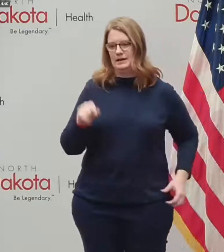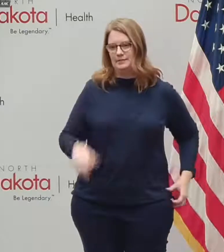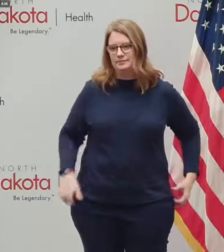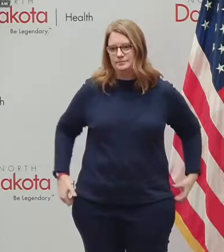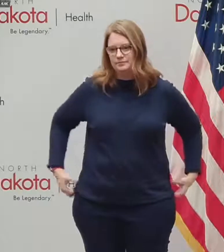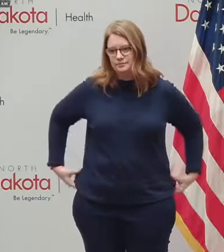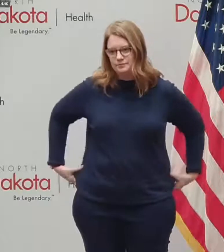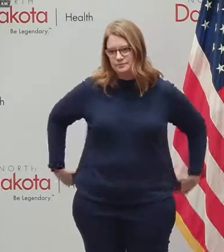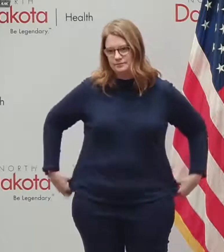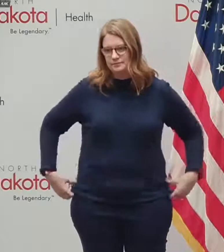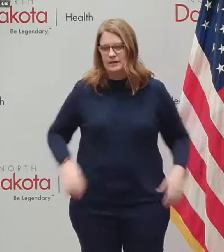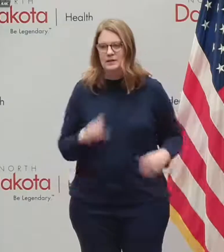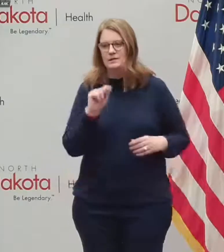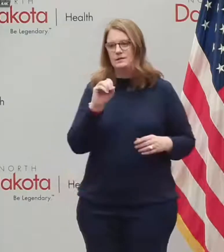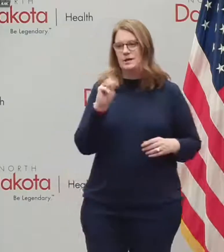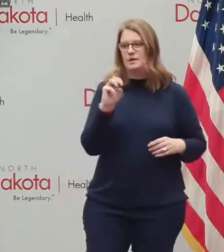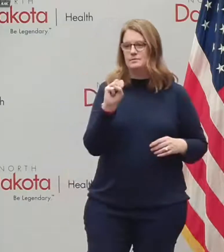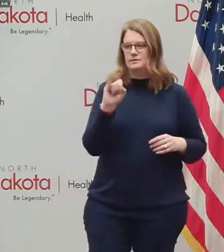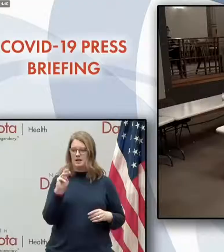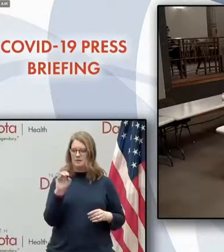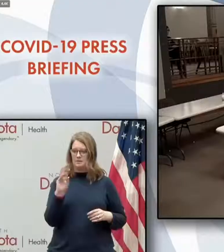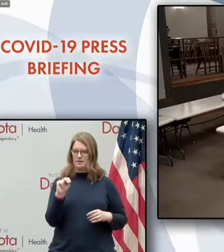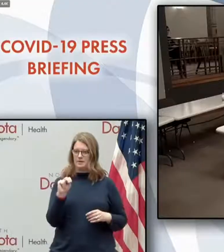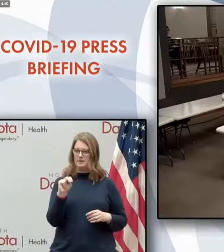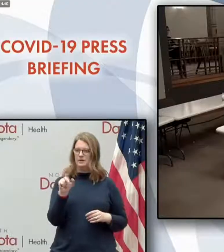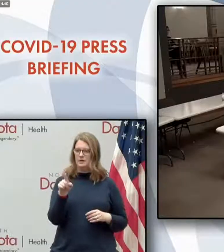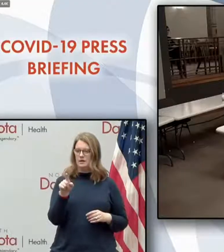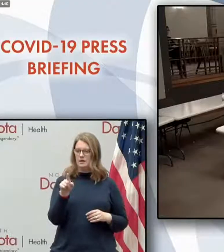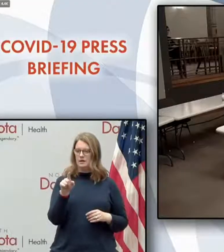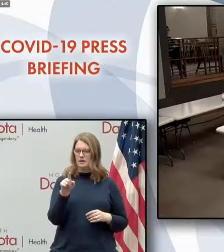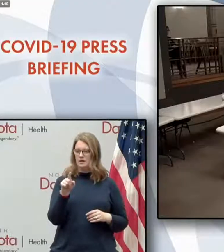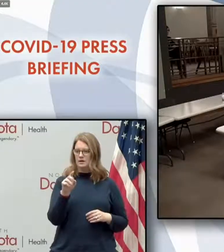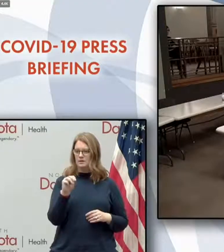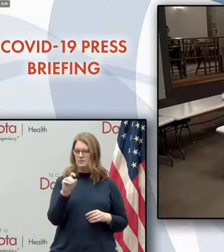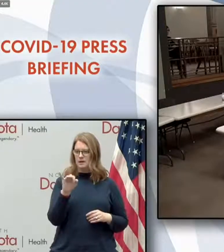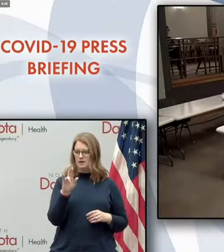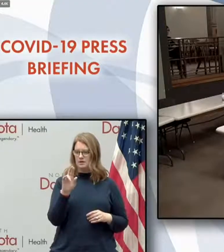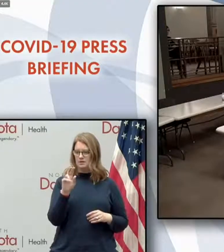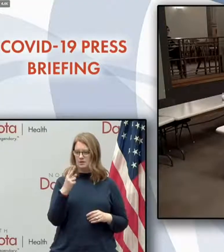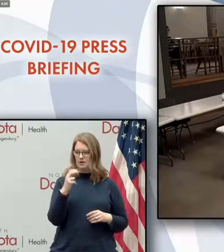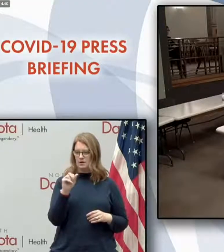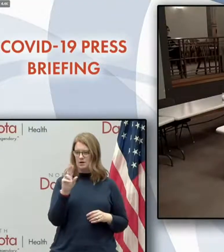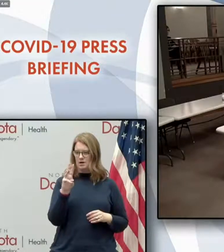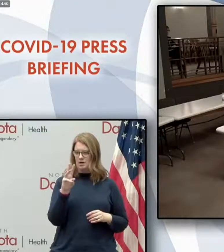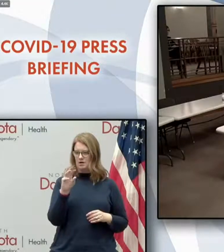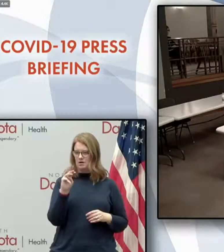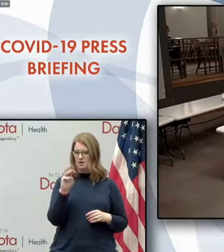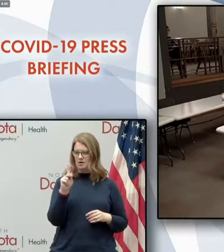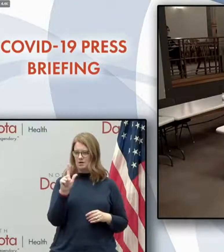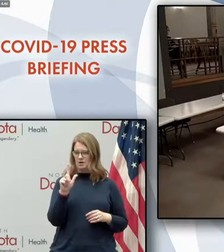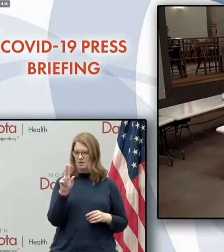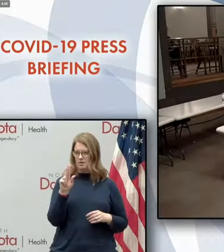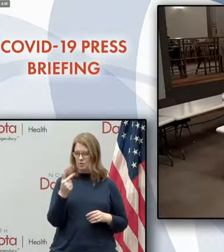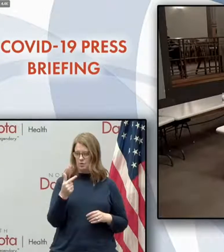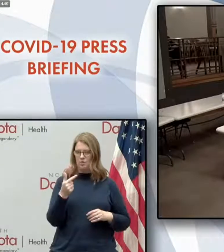first. Tom Simon, Williston Trending Topics. Mayor Howard Klug ordered mandatory